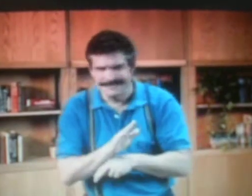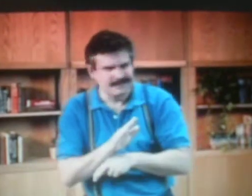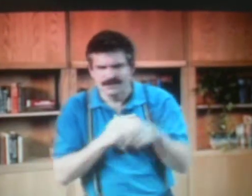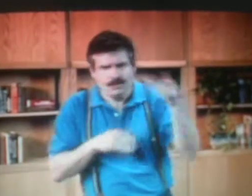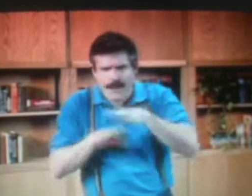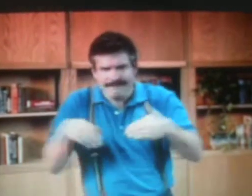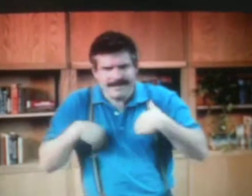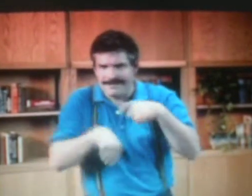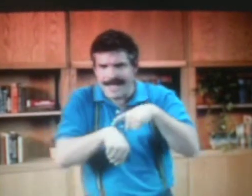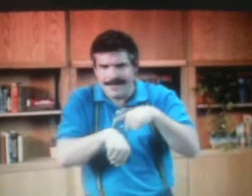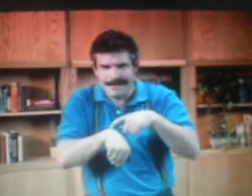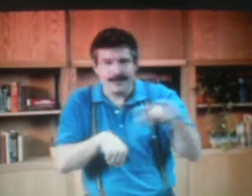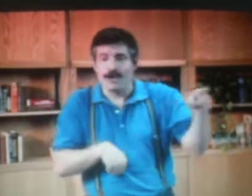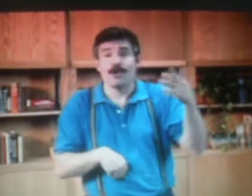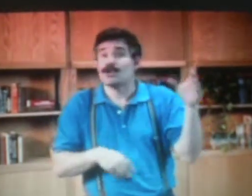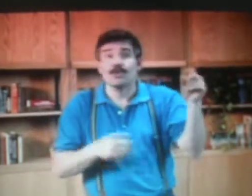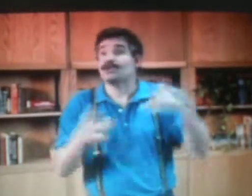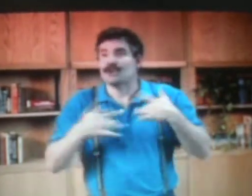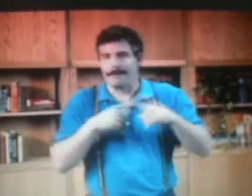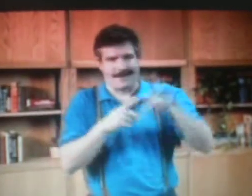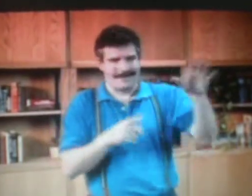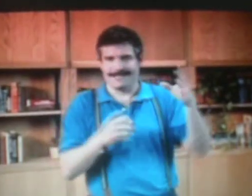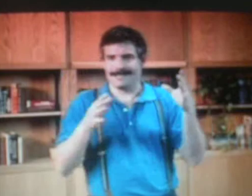Many artists don't know anything about deaf culture.